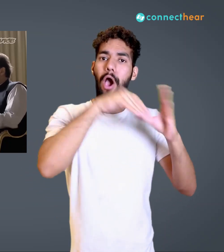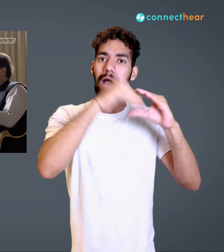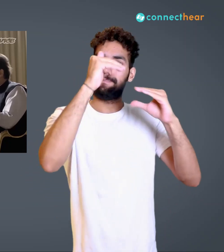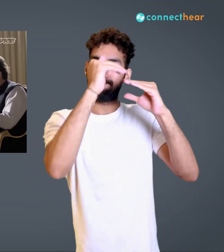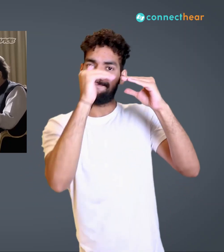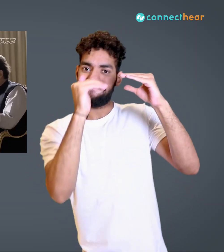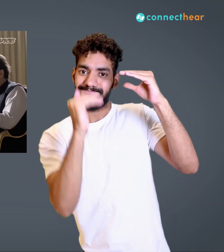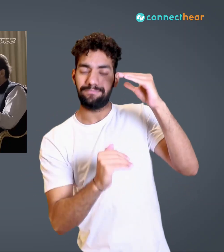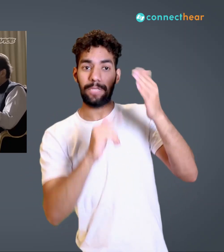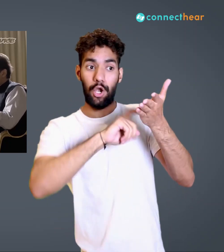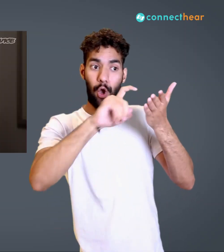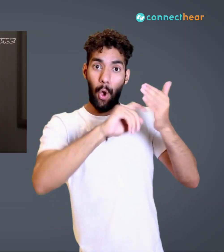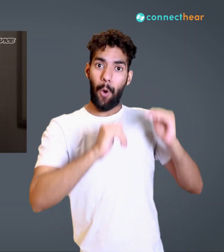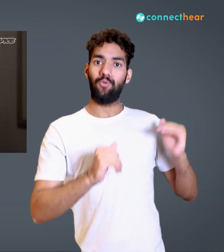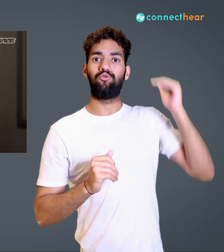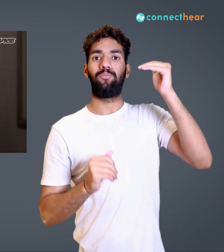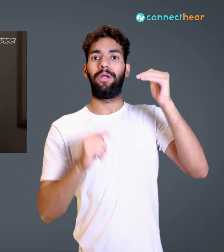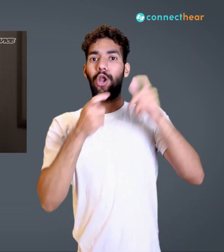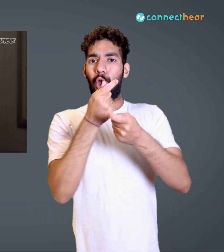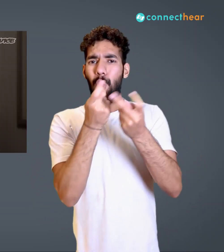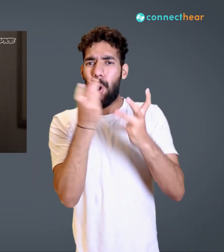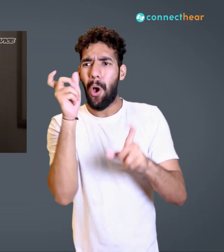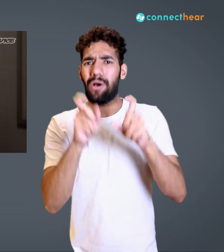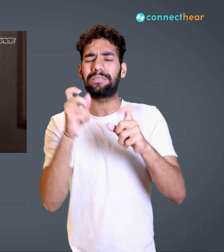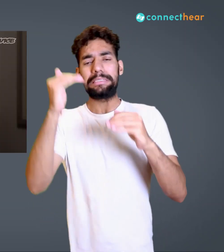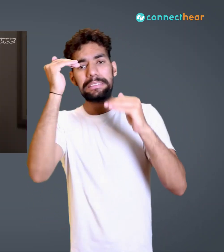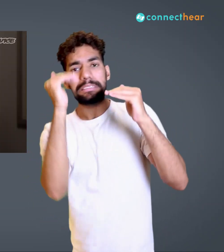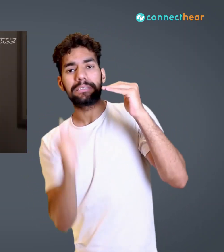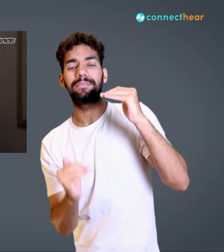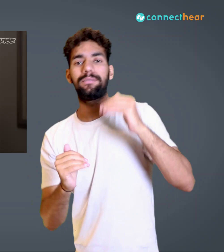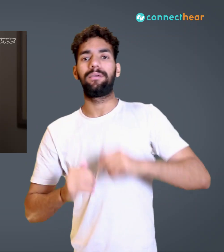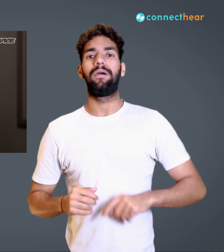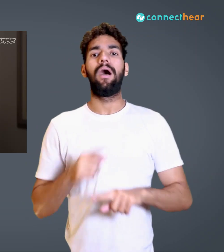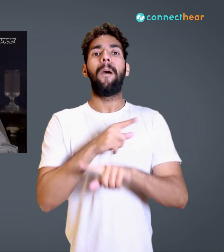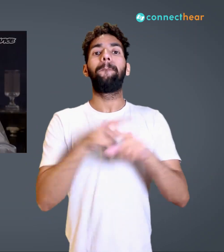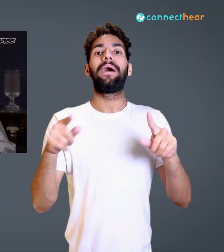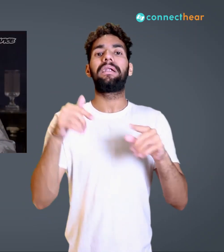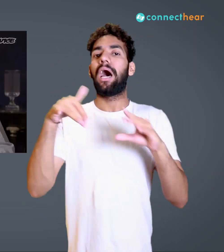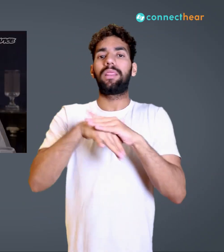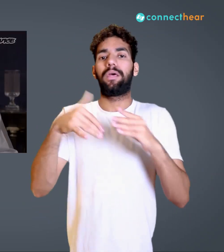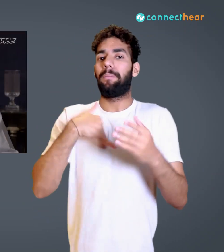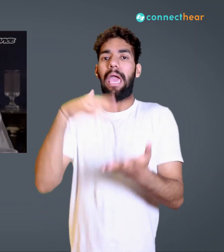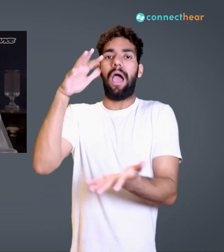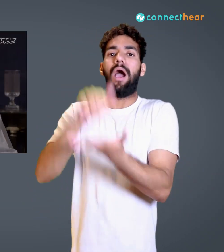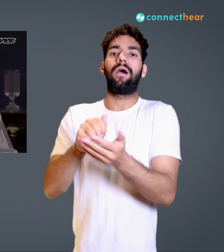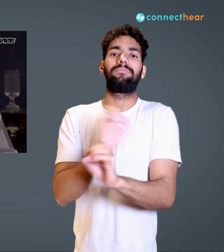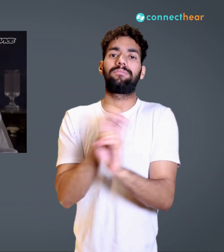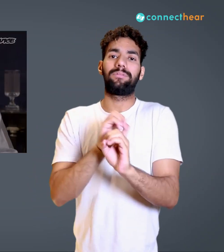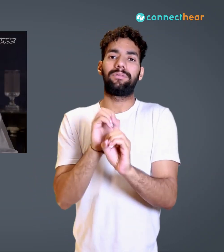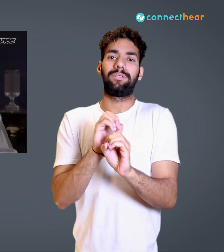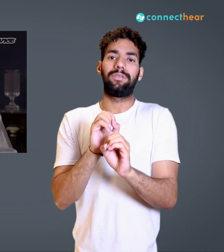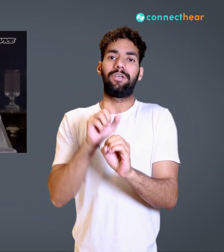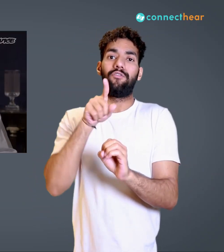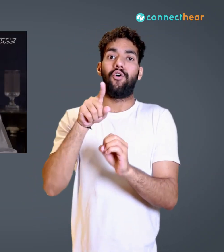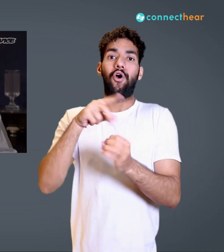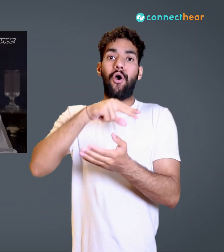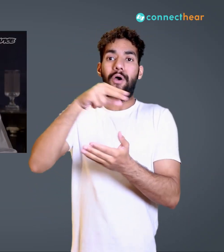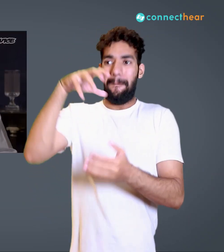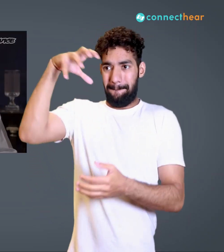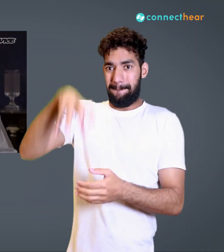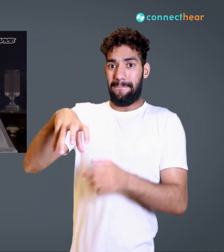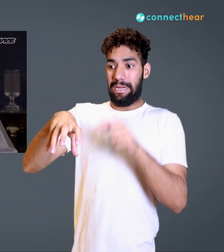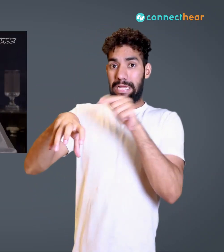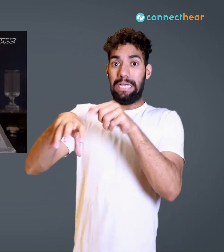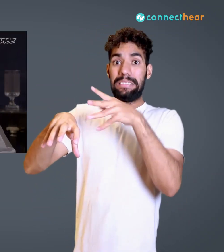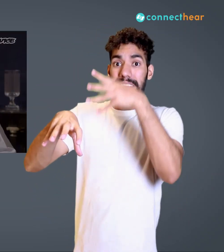failed, unfortunately, because the National Accountability Bureau, which deals with corruption, was not under me,